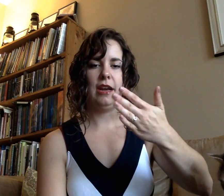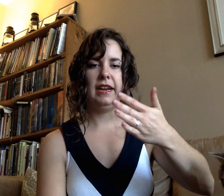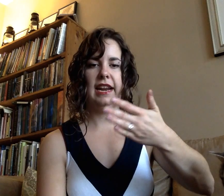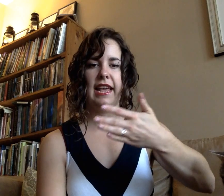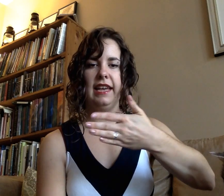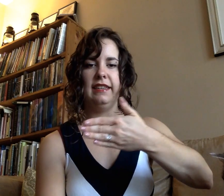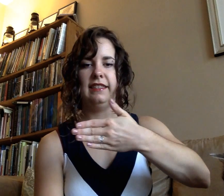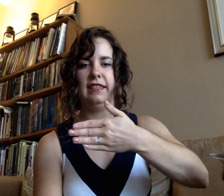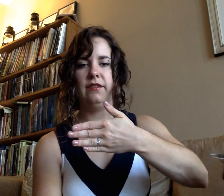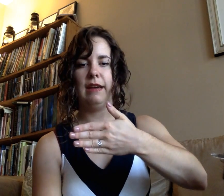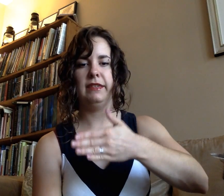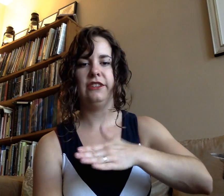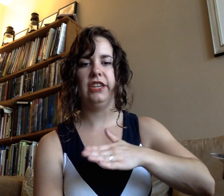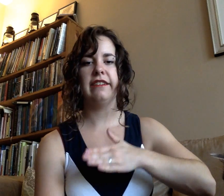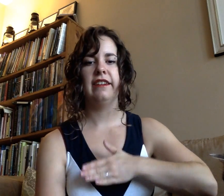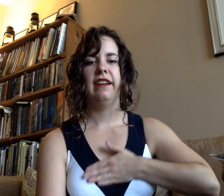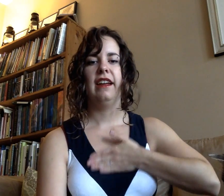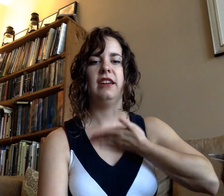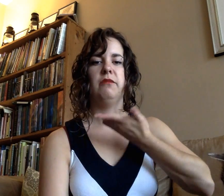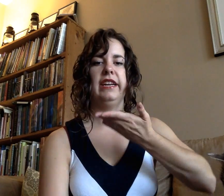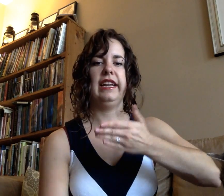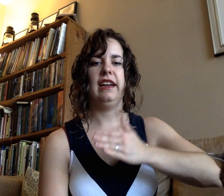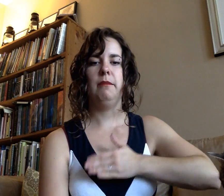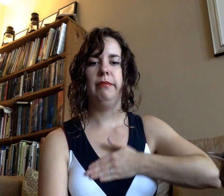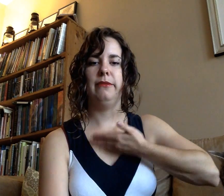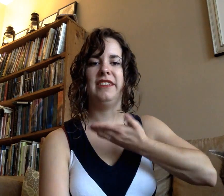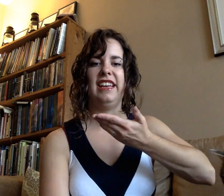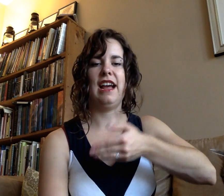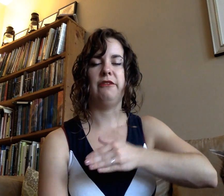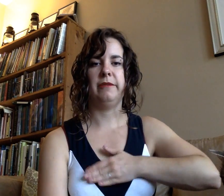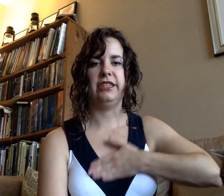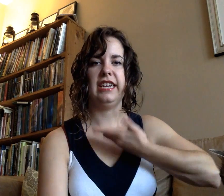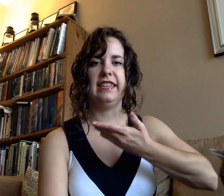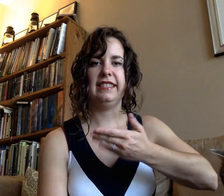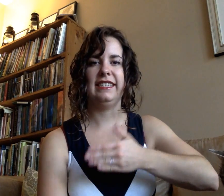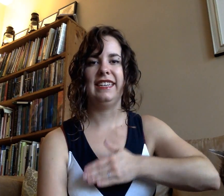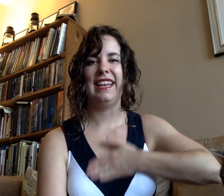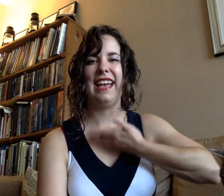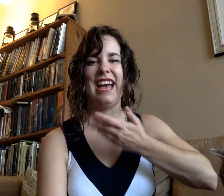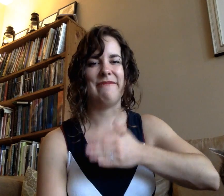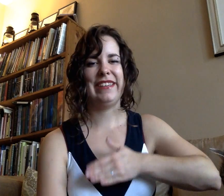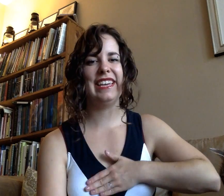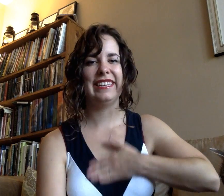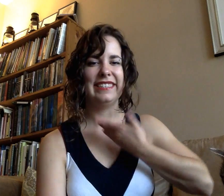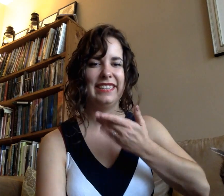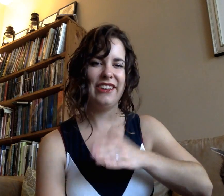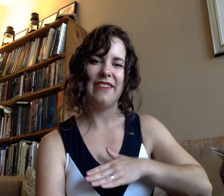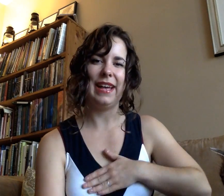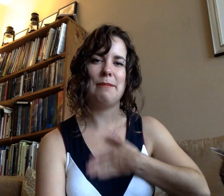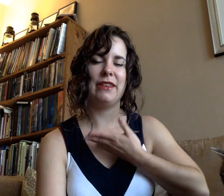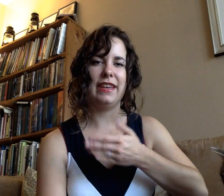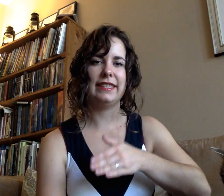dominant hand in this flat position, and you're bringing it up and out from your chest. Happy. You can have a happy face